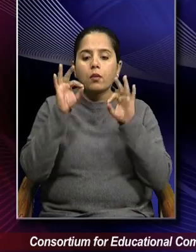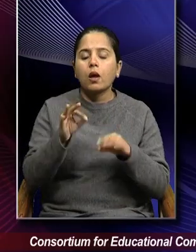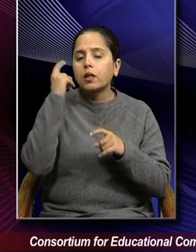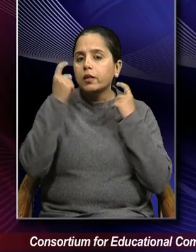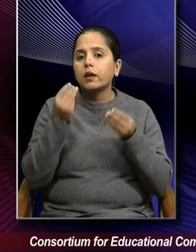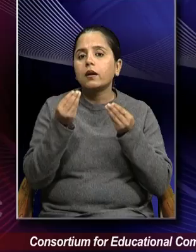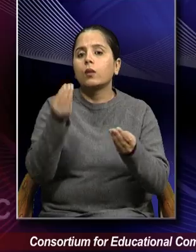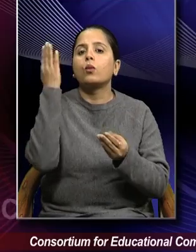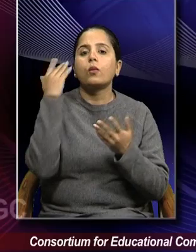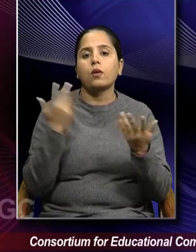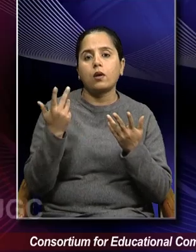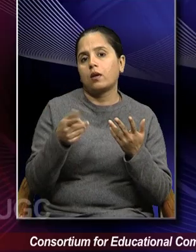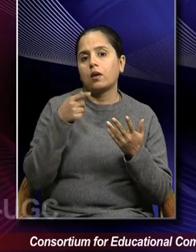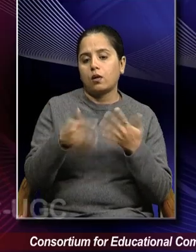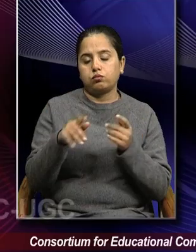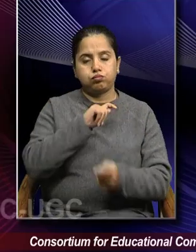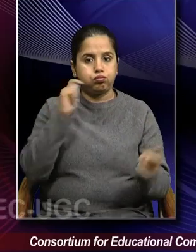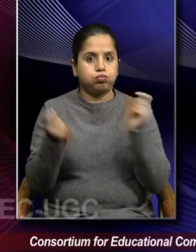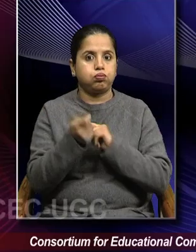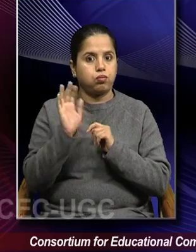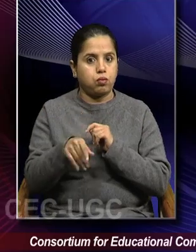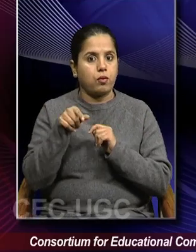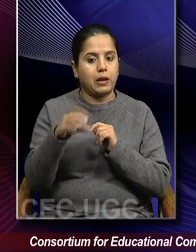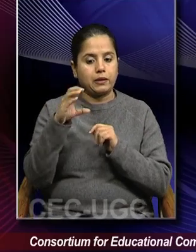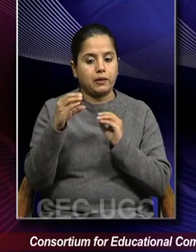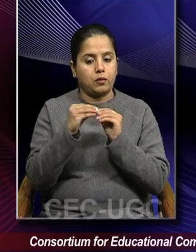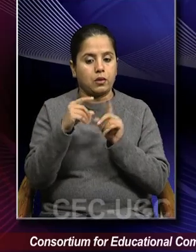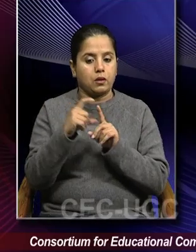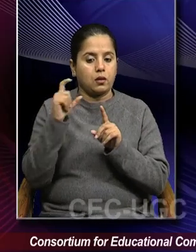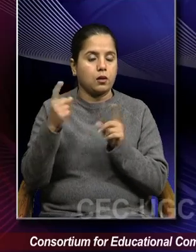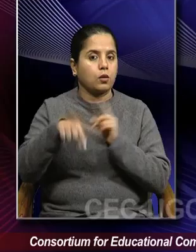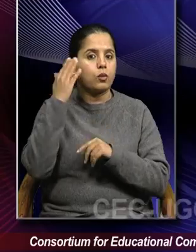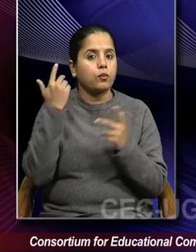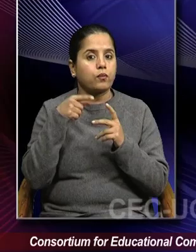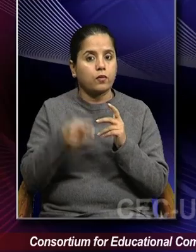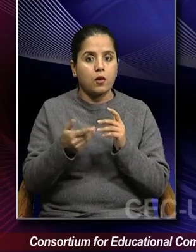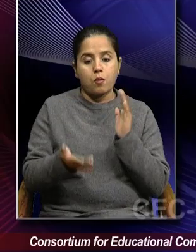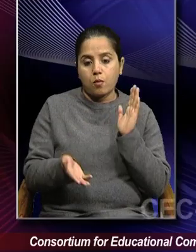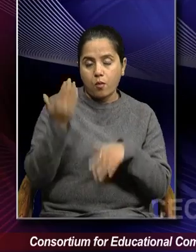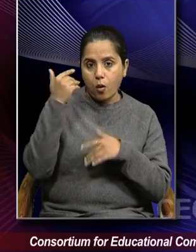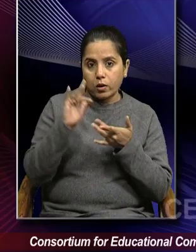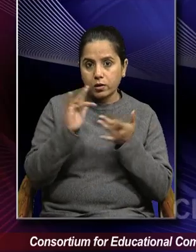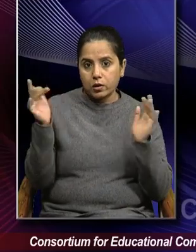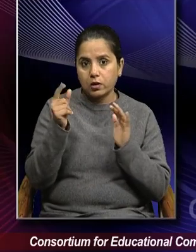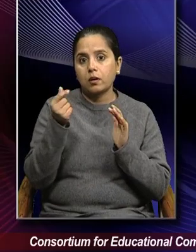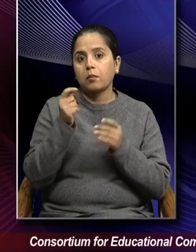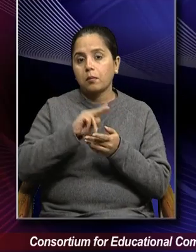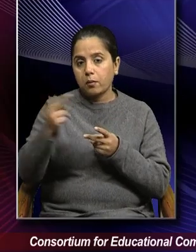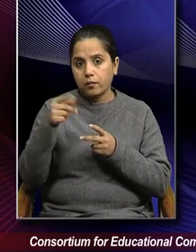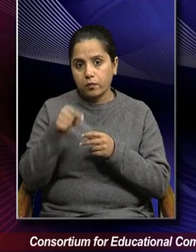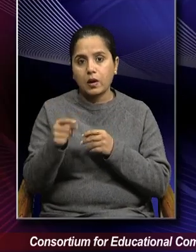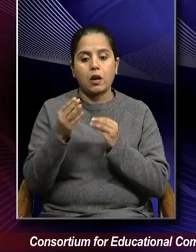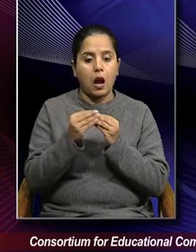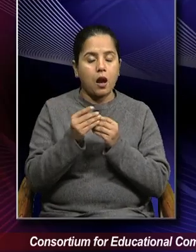to this very revolution of coming up with the CBDC. So rising digital payments and of course cost of cash management is also